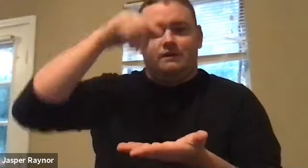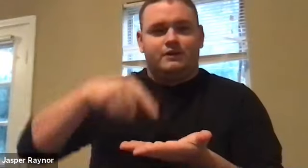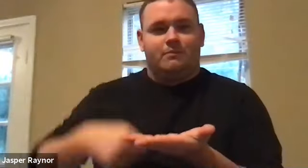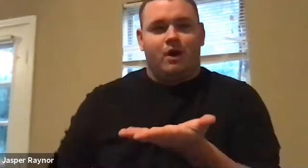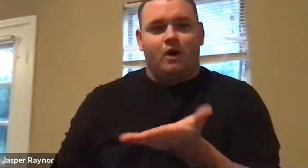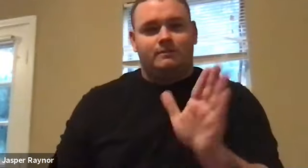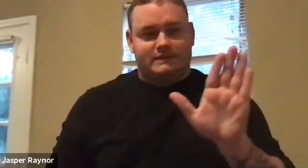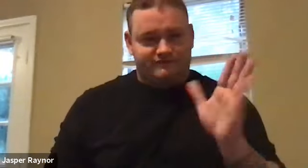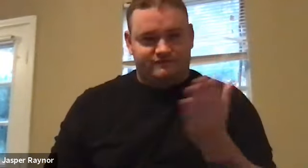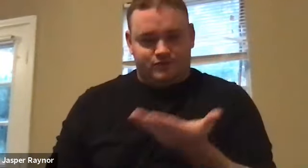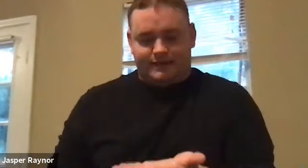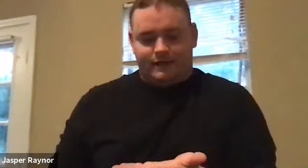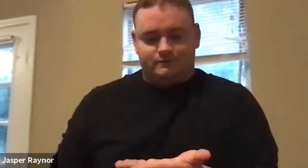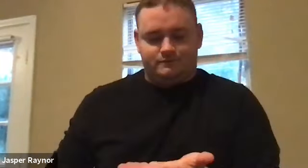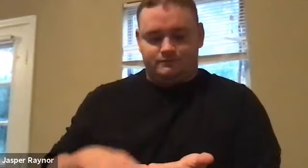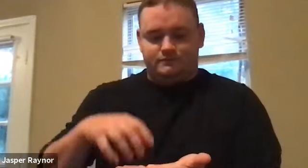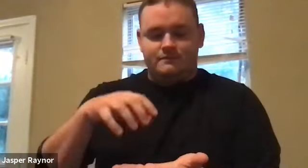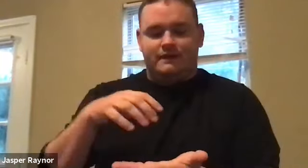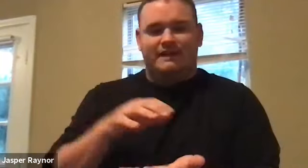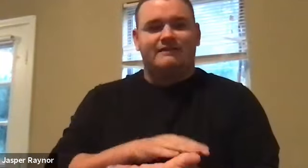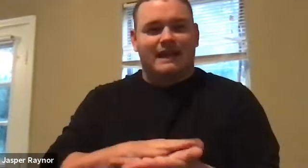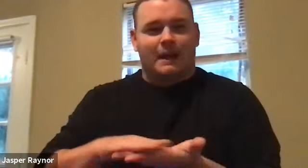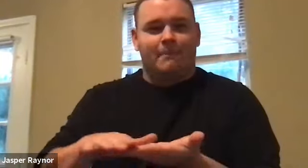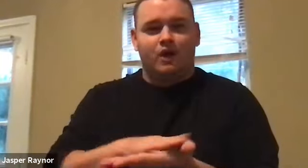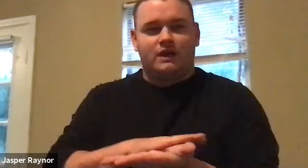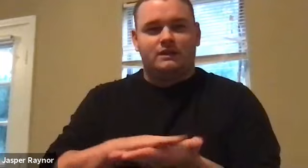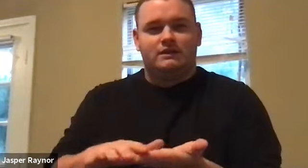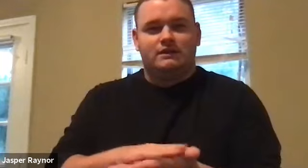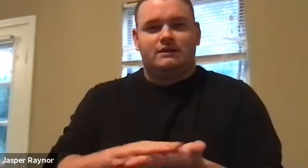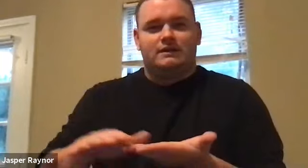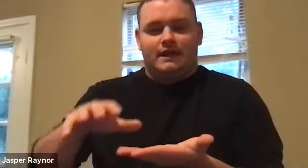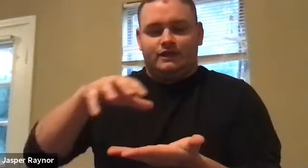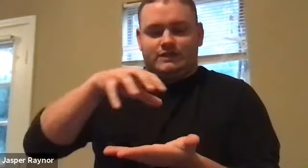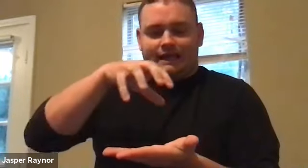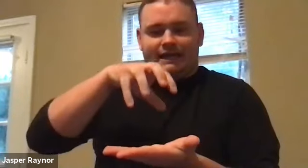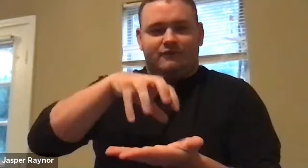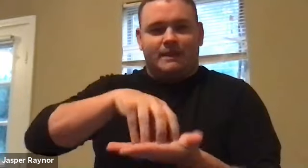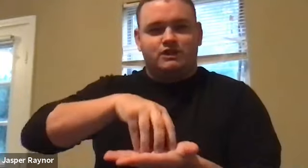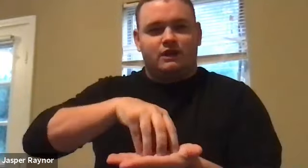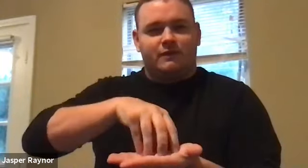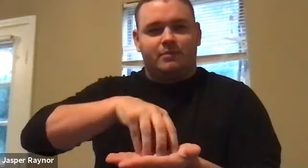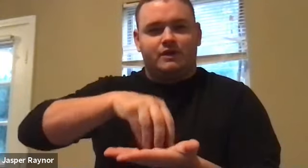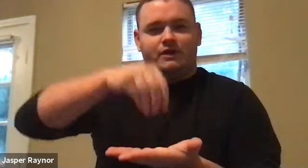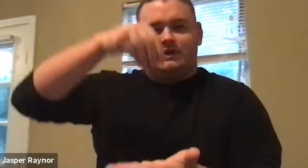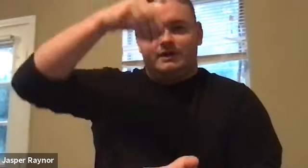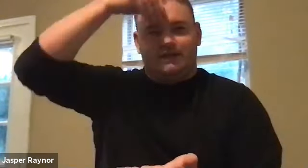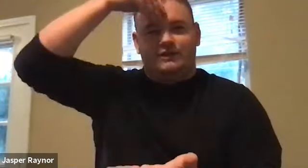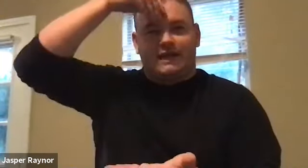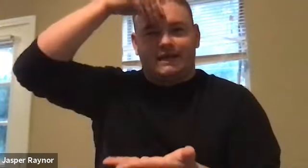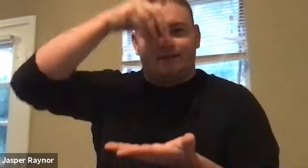Your palm is straight down. Think of it like a book, and you're taking information off the book, and you're taking it to your